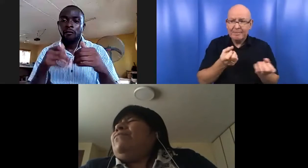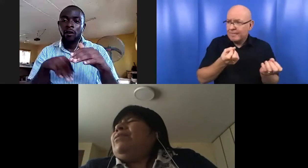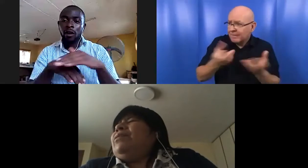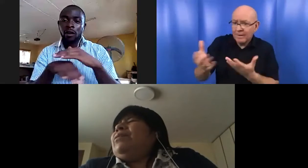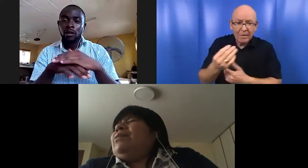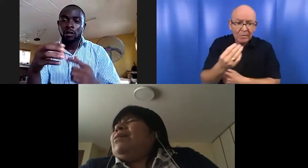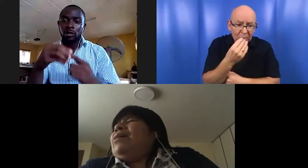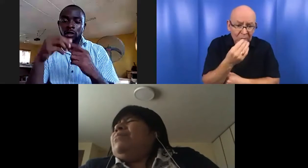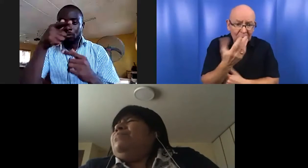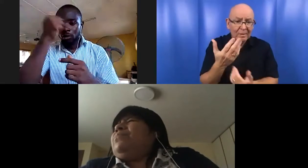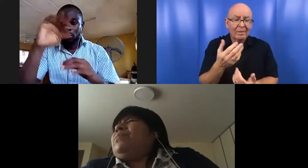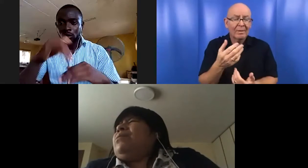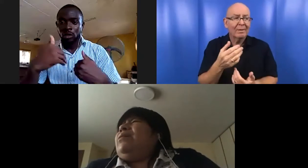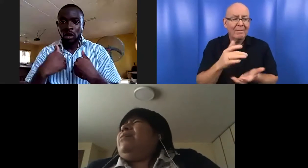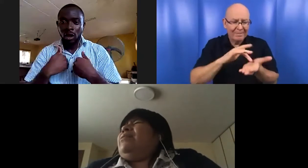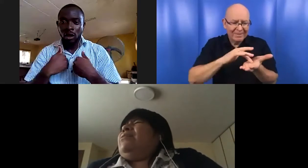have